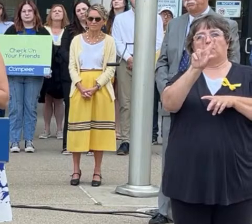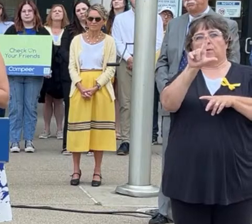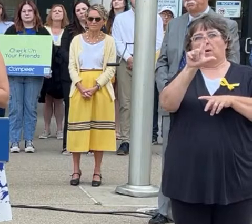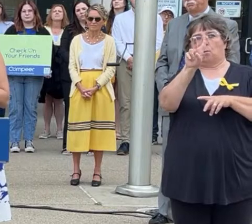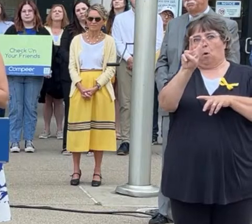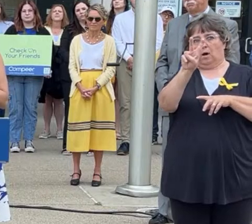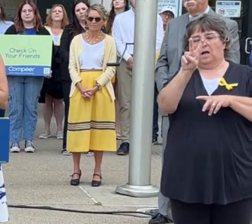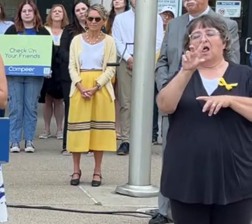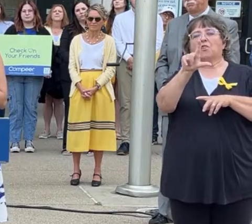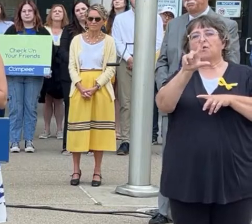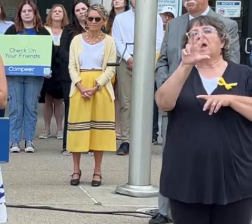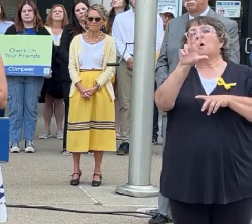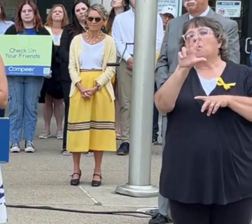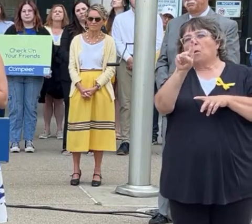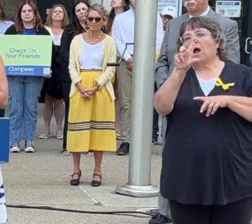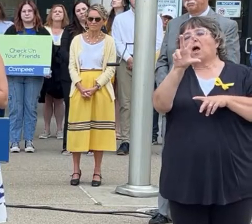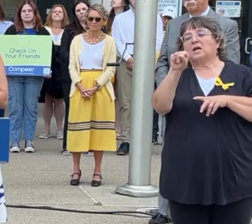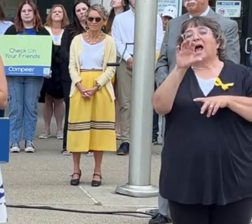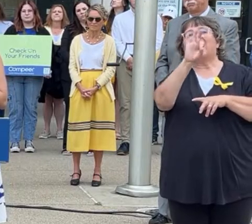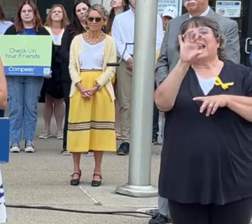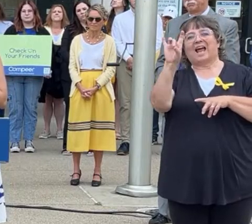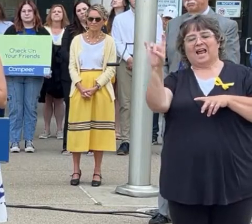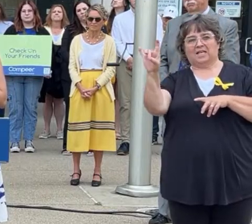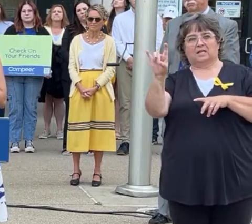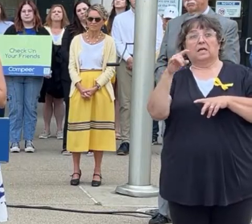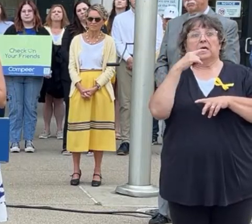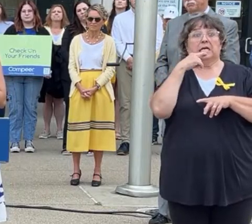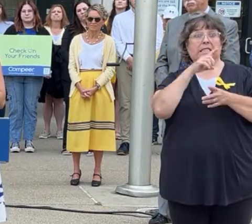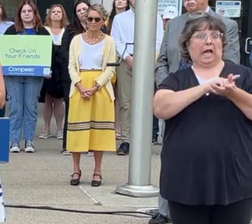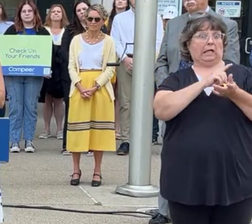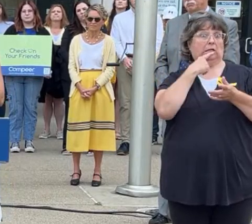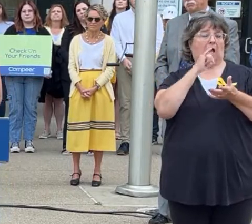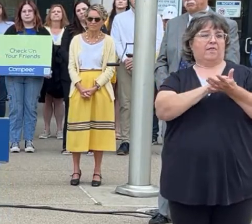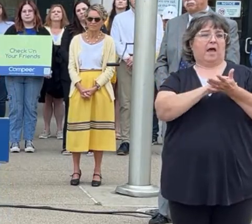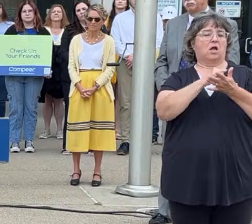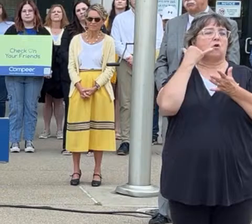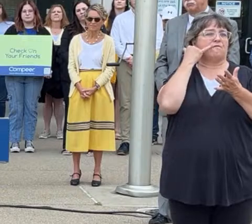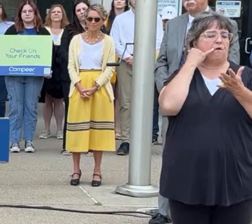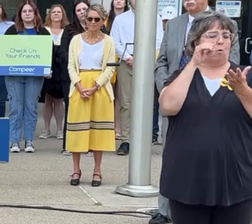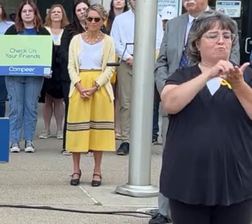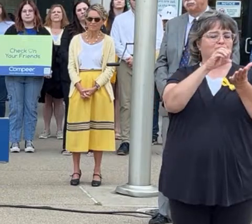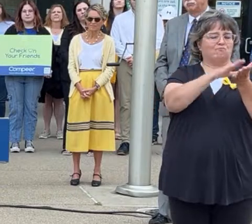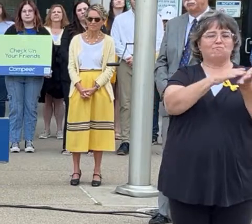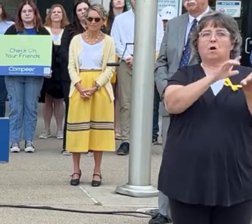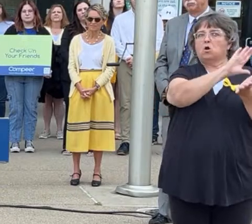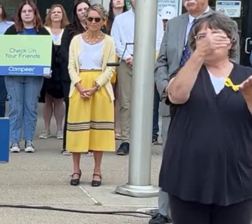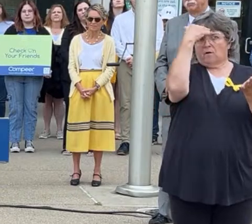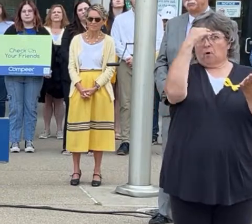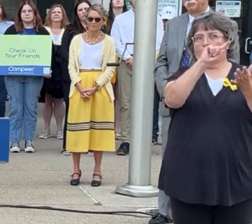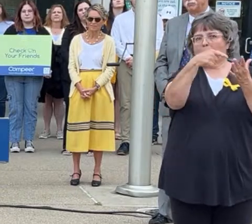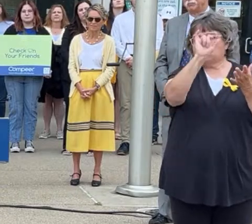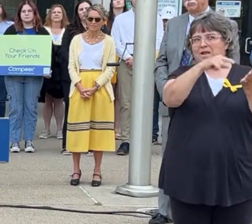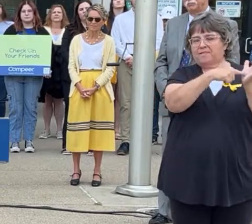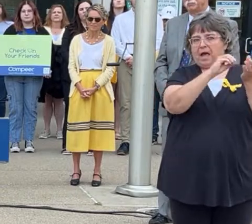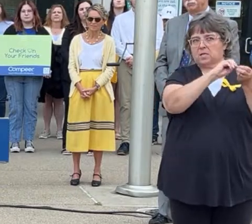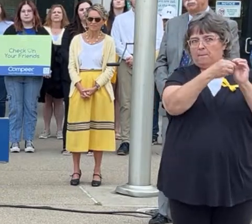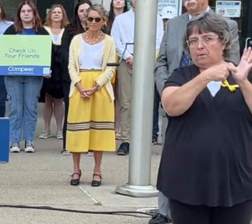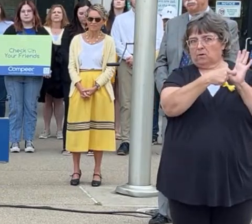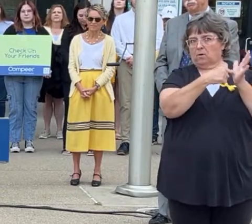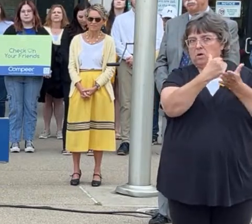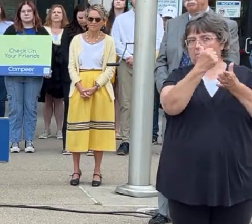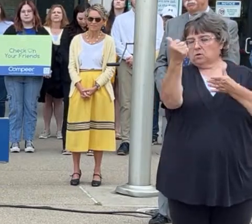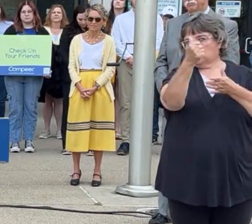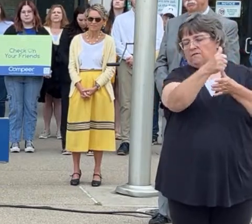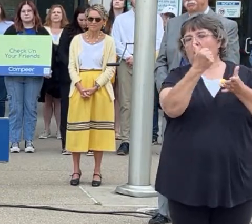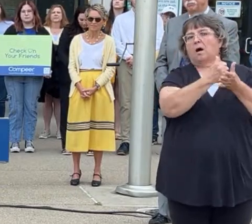716-834-3131, as well as 988. As Dr. Burstein said, put it in your phones. You never know when you might need that to help yourself